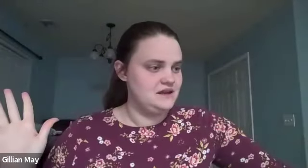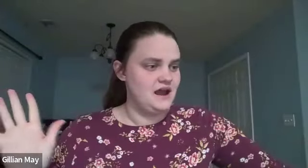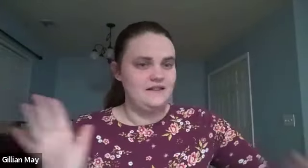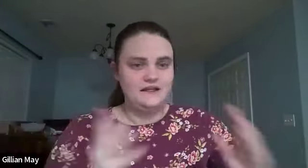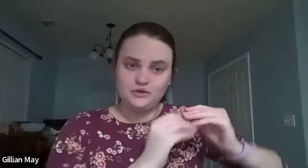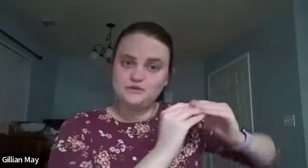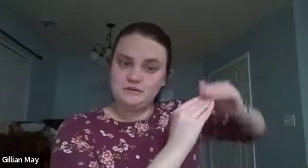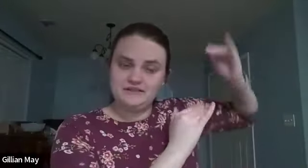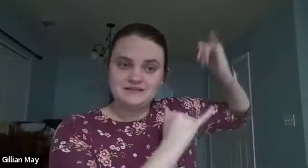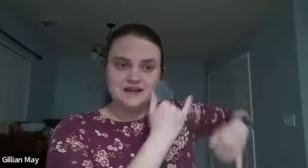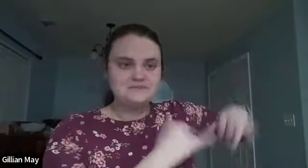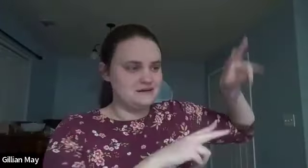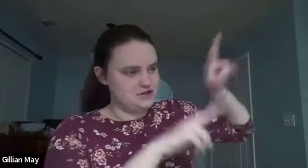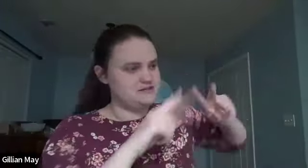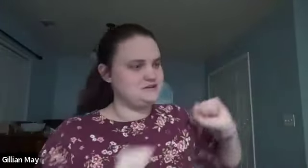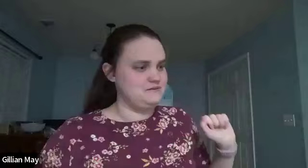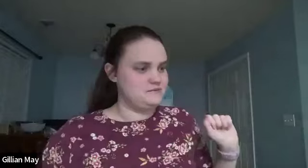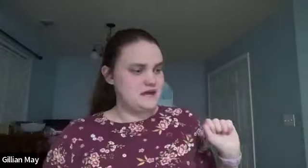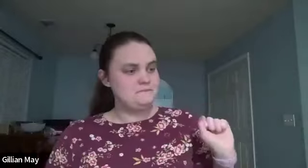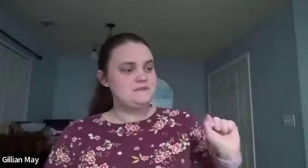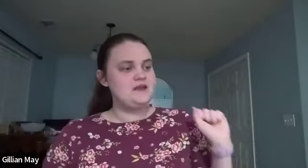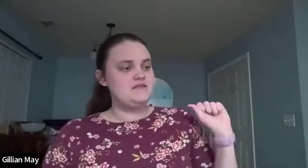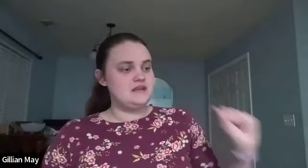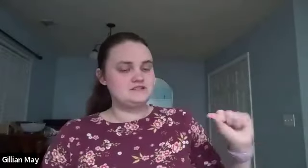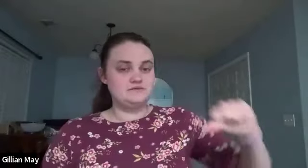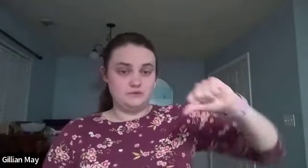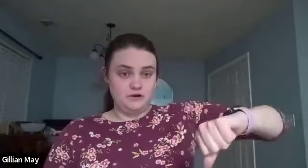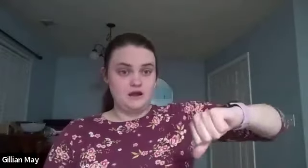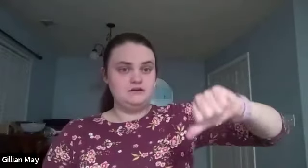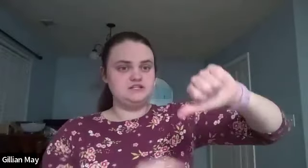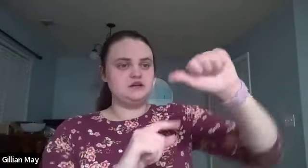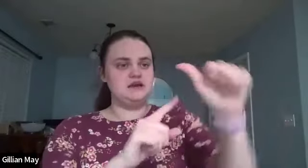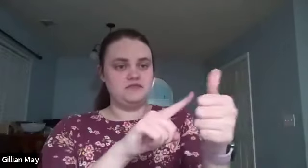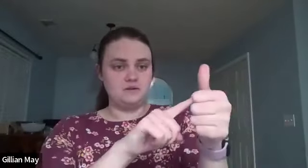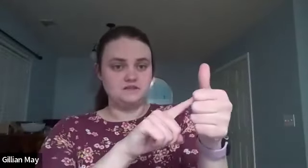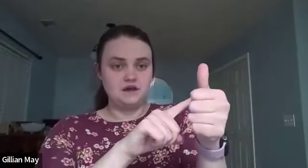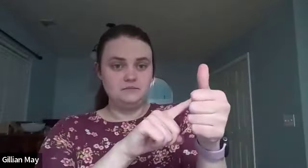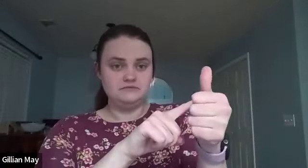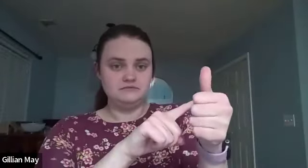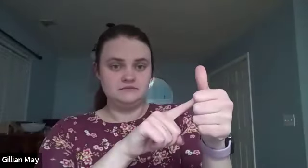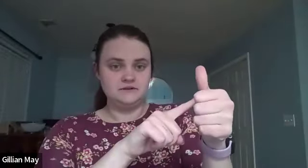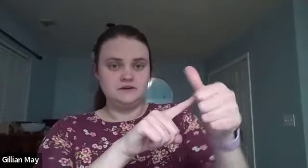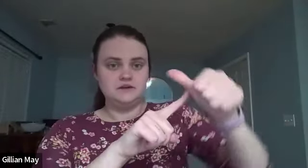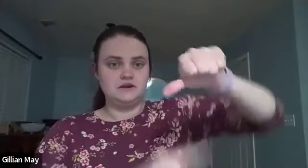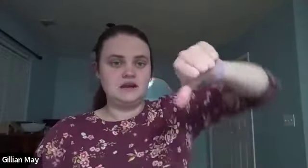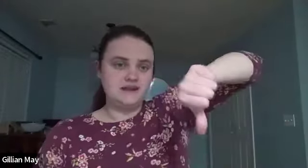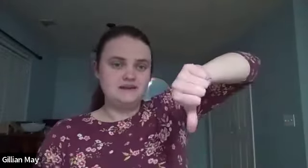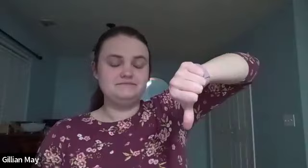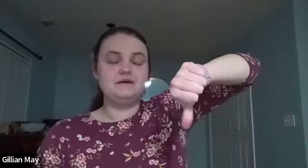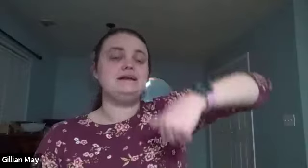I like lose where we last stopped, and I'm trying to make sure I keep up with that. The next one for proud is you're going to have a thumbs up. You're going to have it kind of, I guess